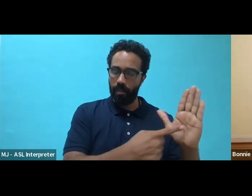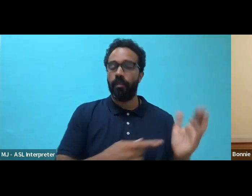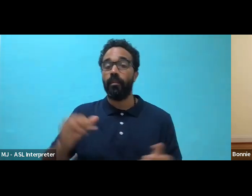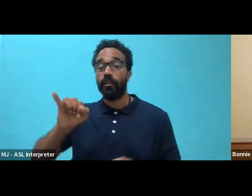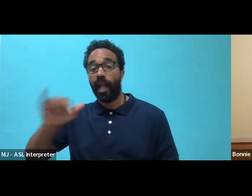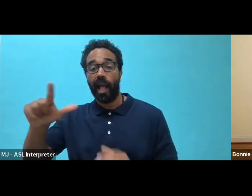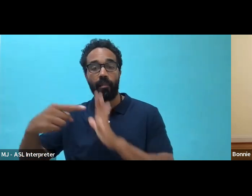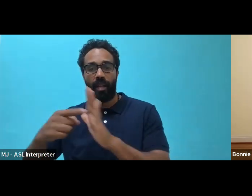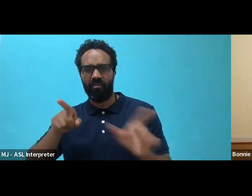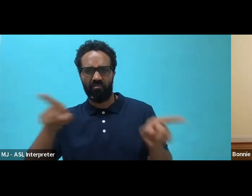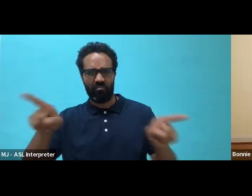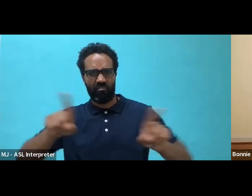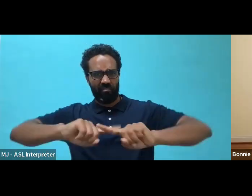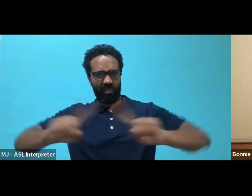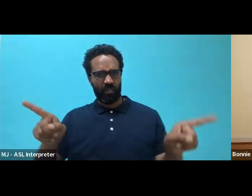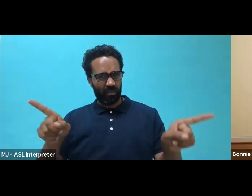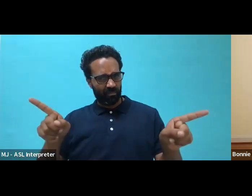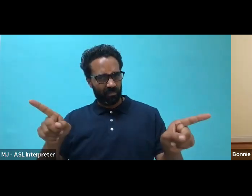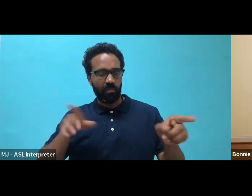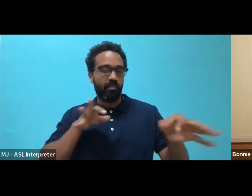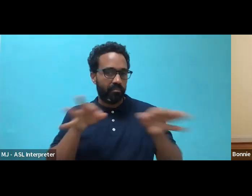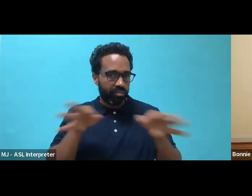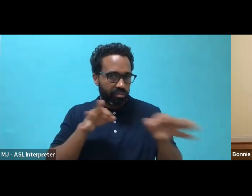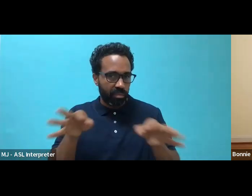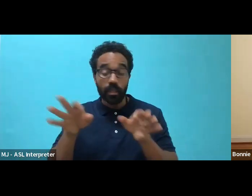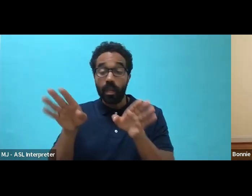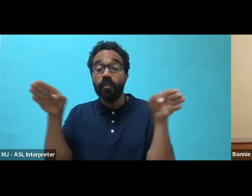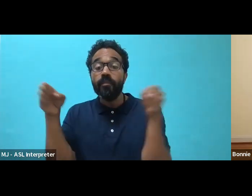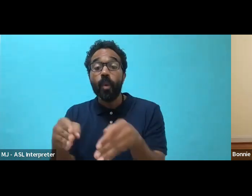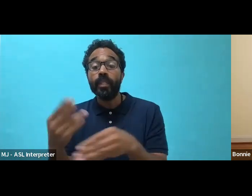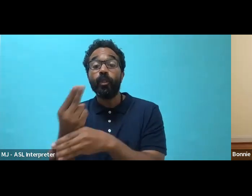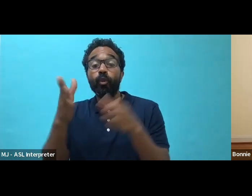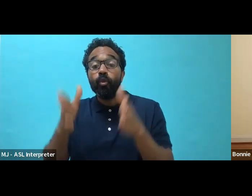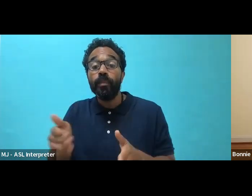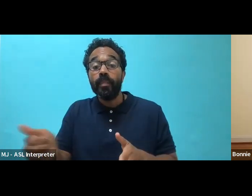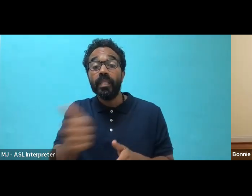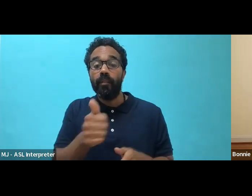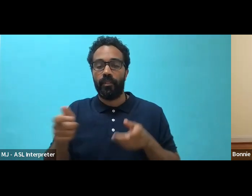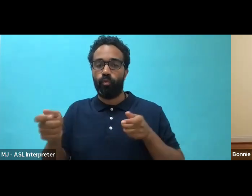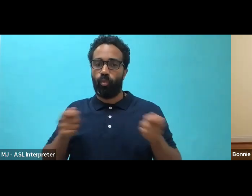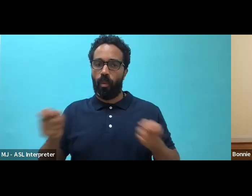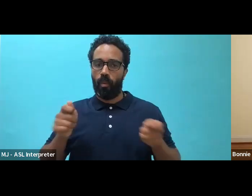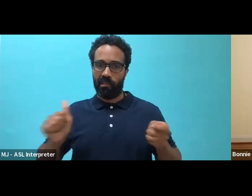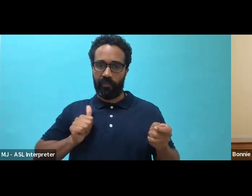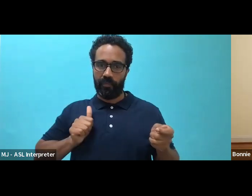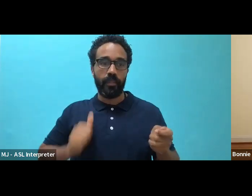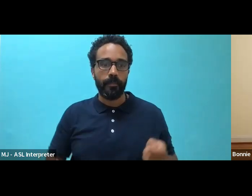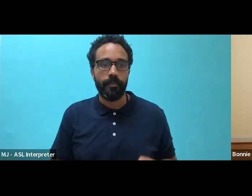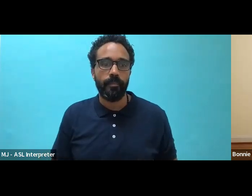focusing on consumer control. Next slide, please. This slide